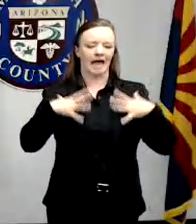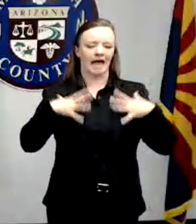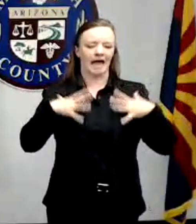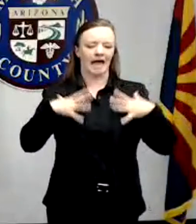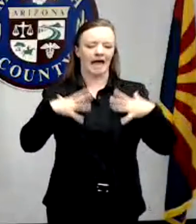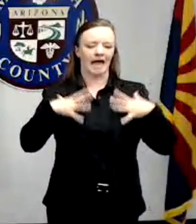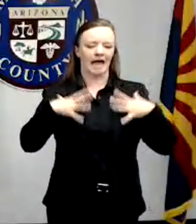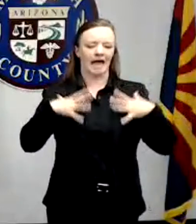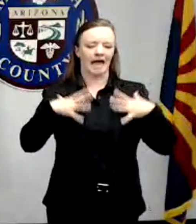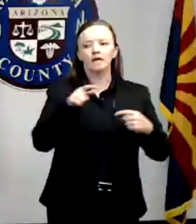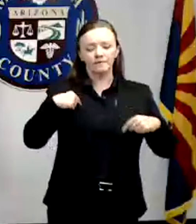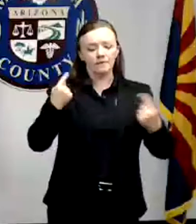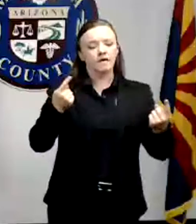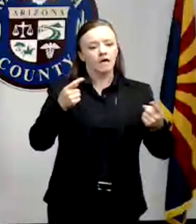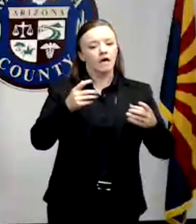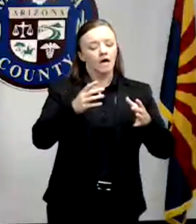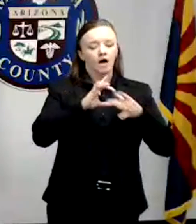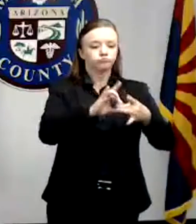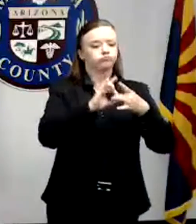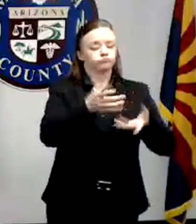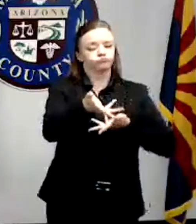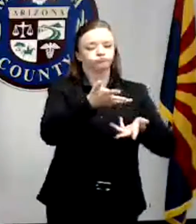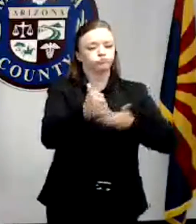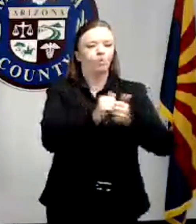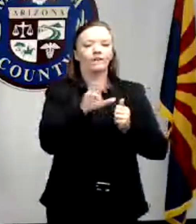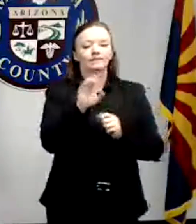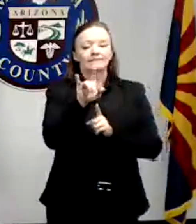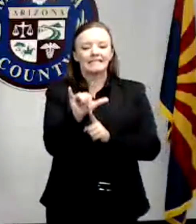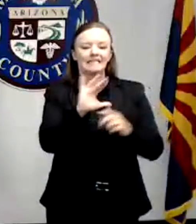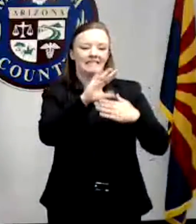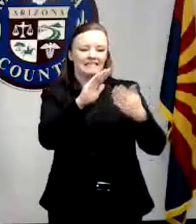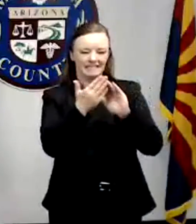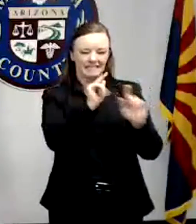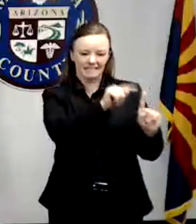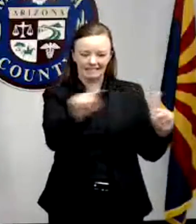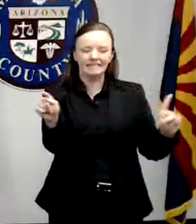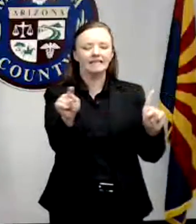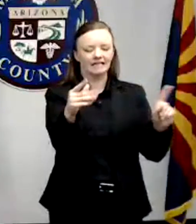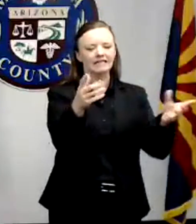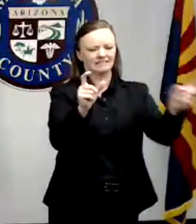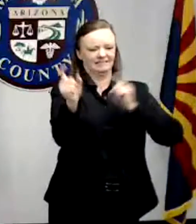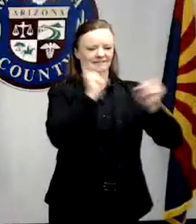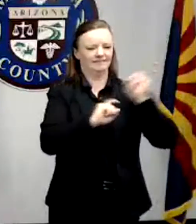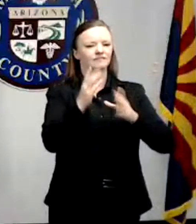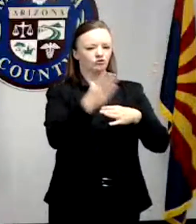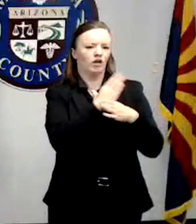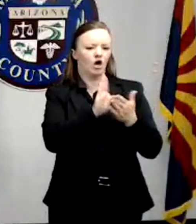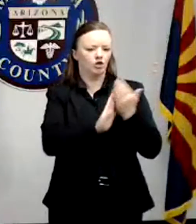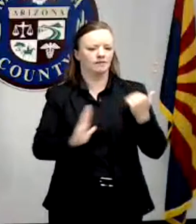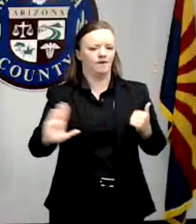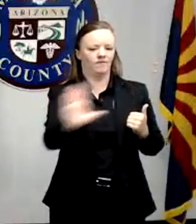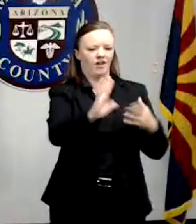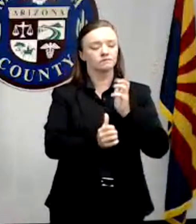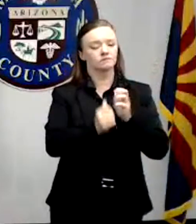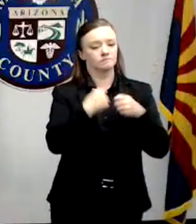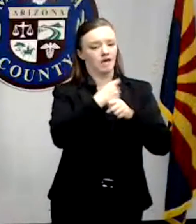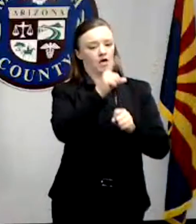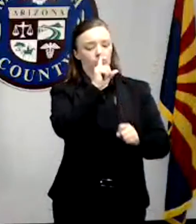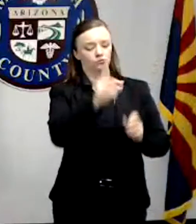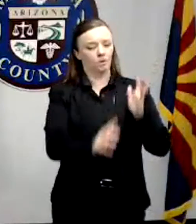great cooperation from our city partners that are sharing some of the supply that they have to make sure that our most critical